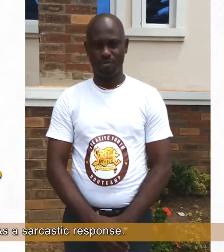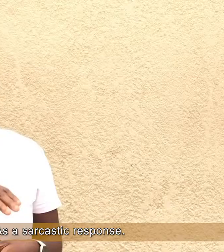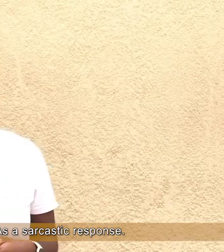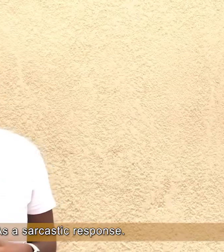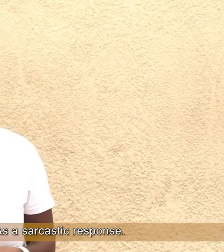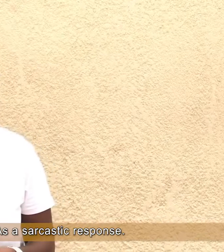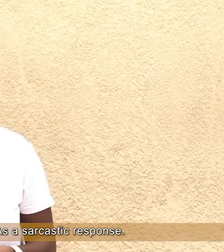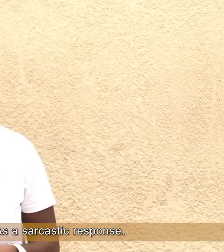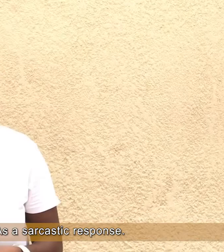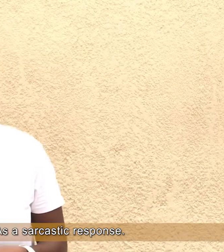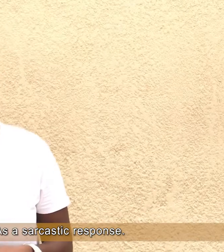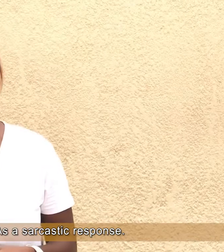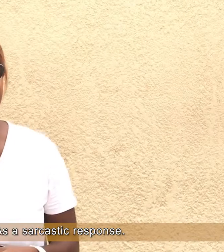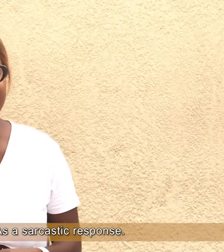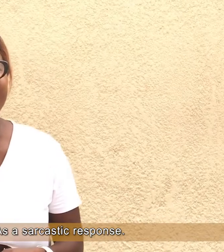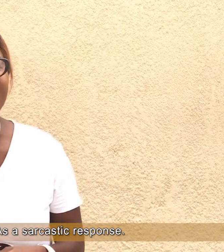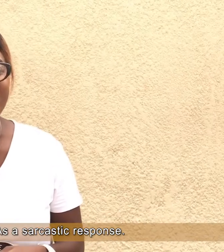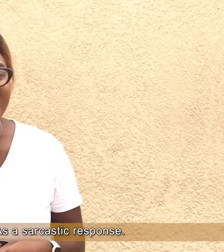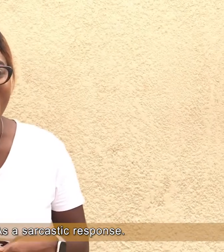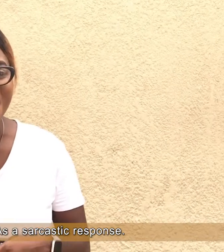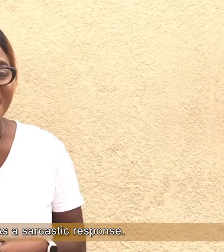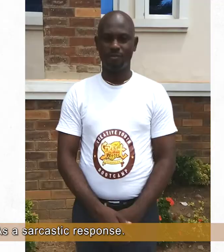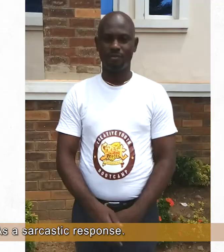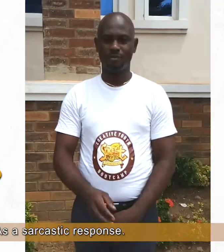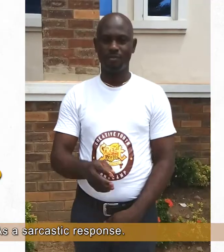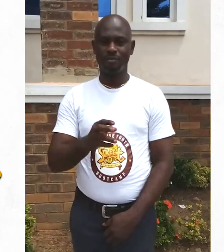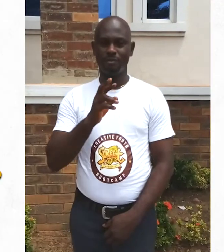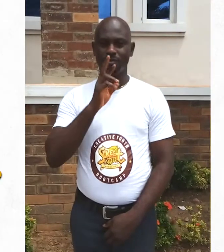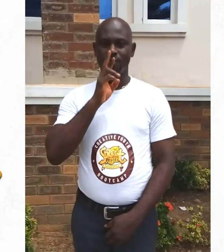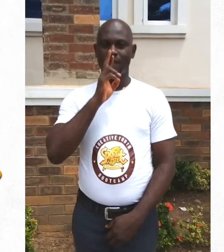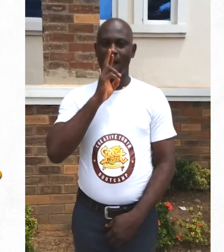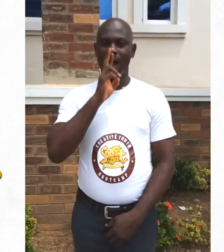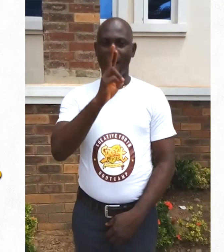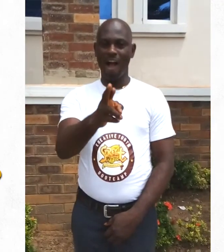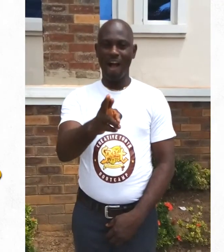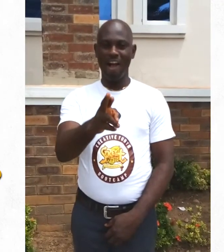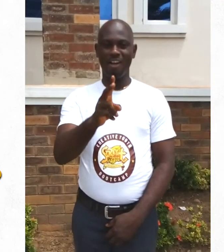Are you serious as a sarcastic response.